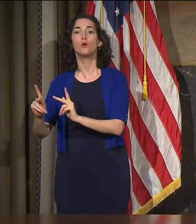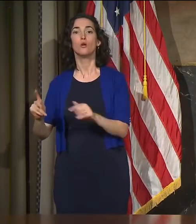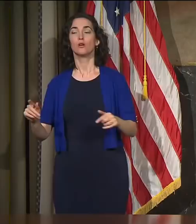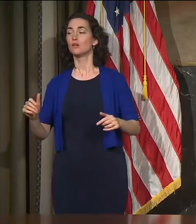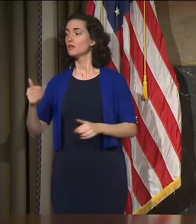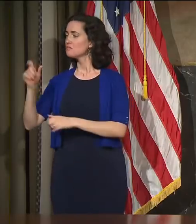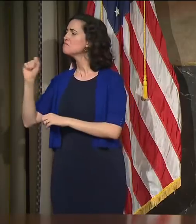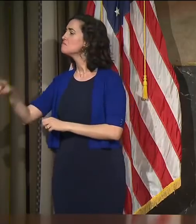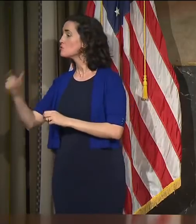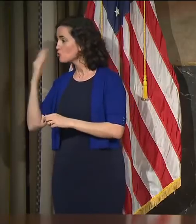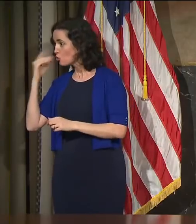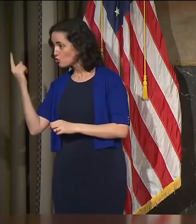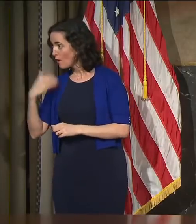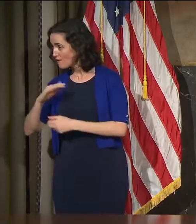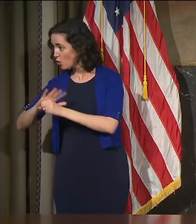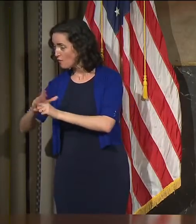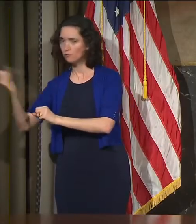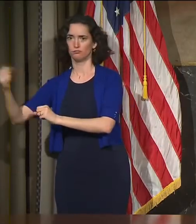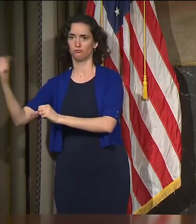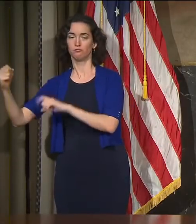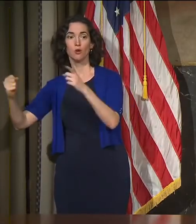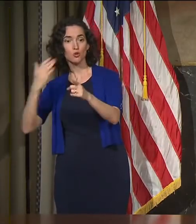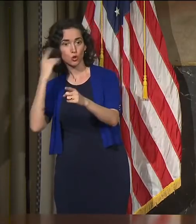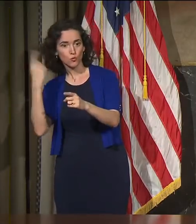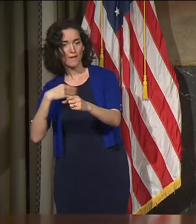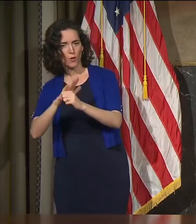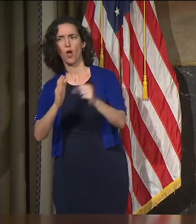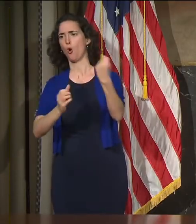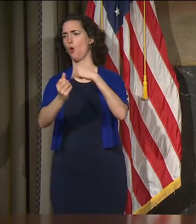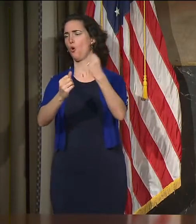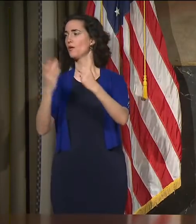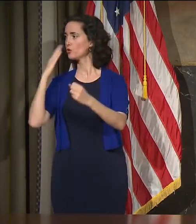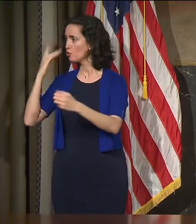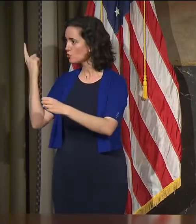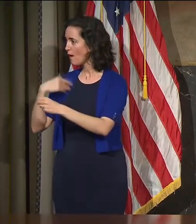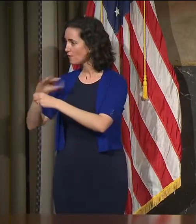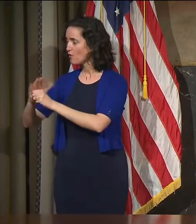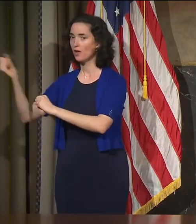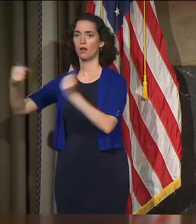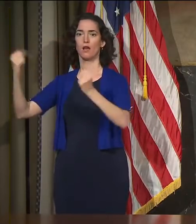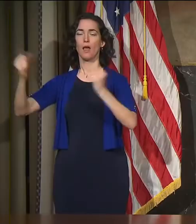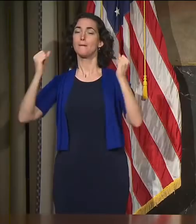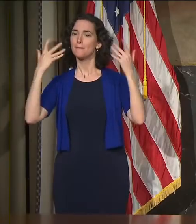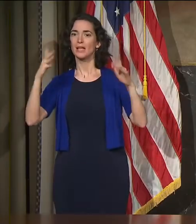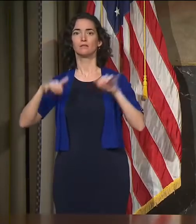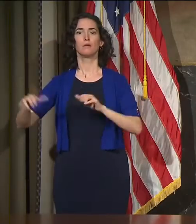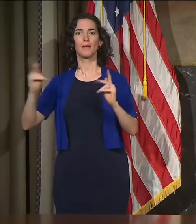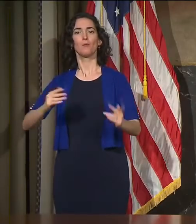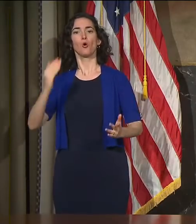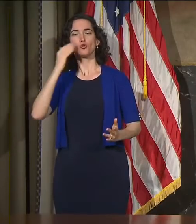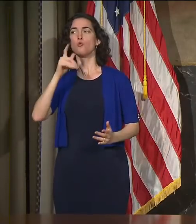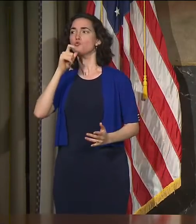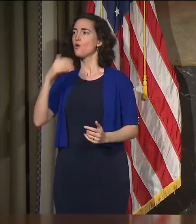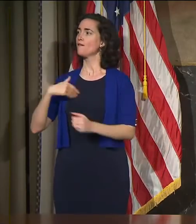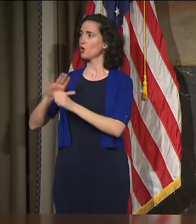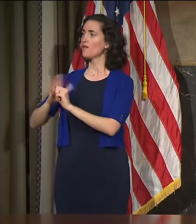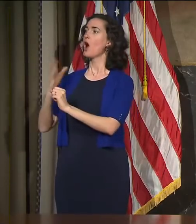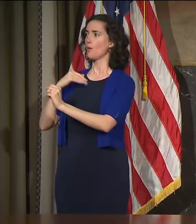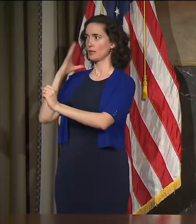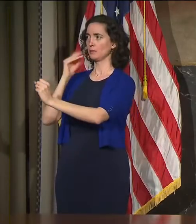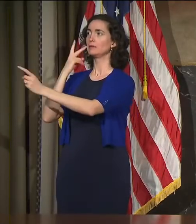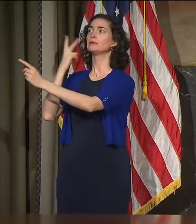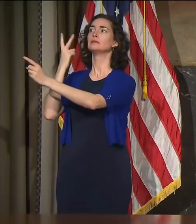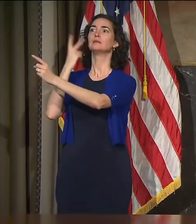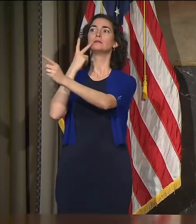with COVID now than they feel like they ever have at any time in the pandemic. That's a common refrain across the state, and it's accurate. There